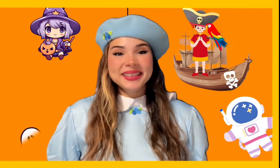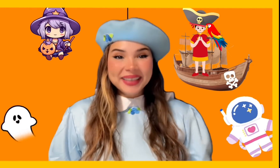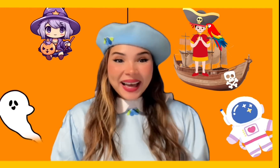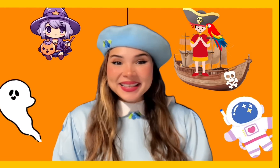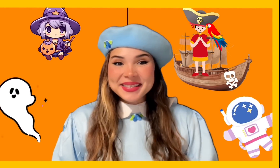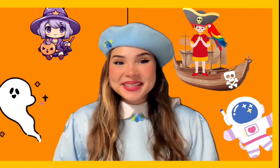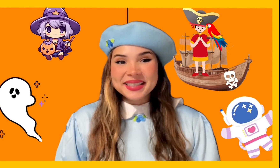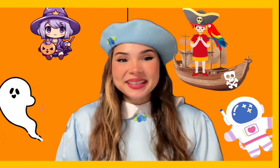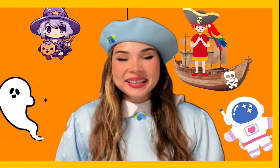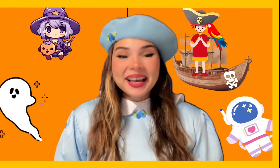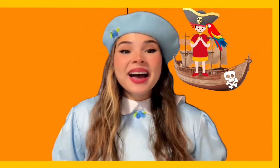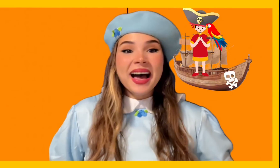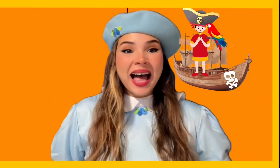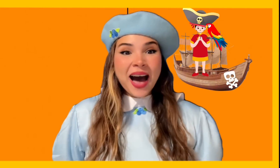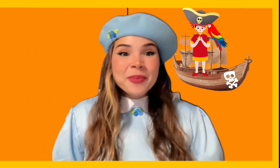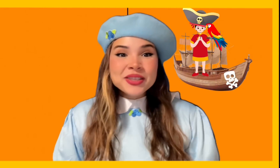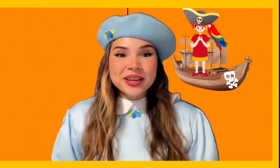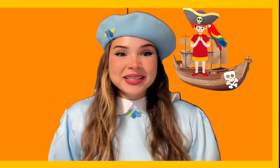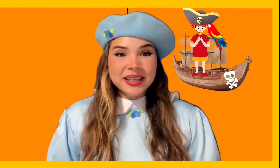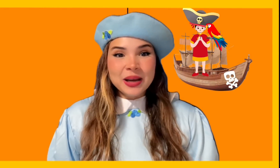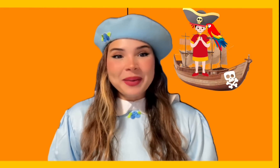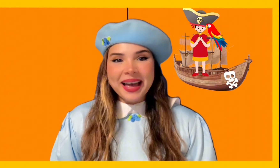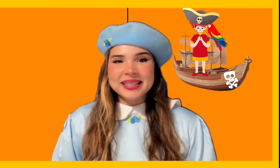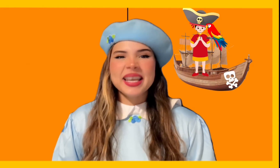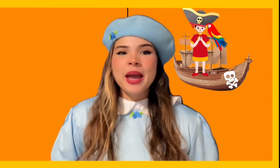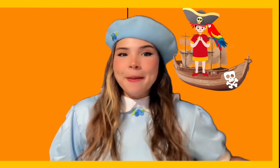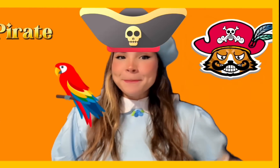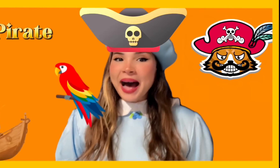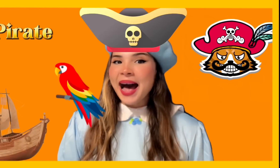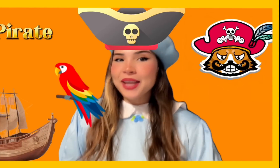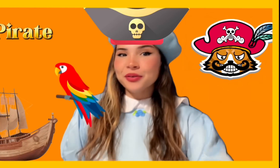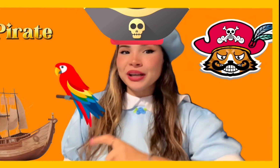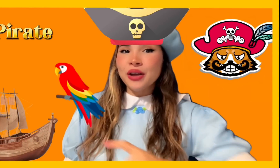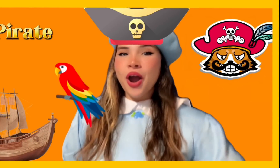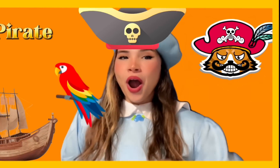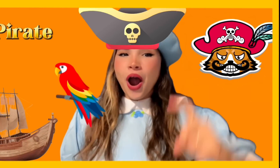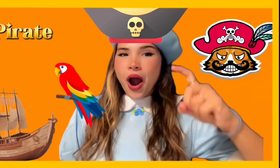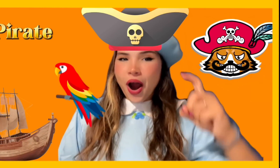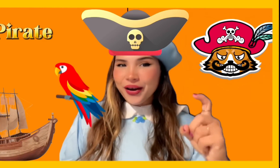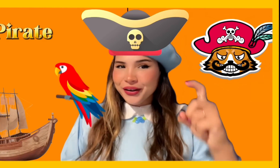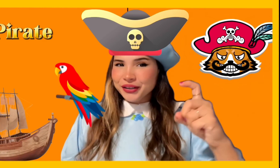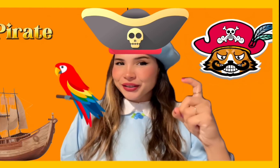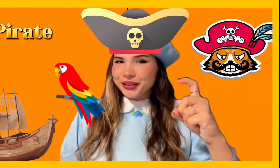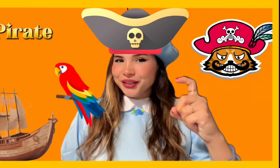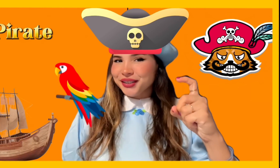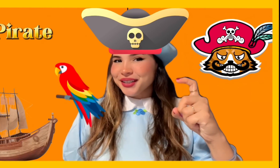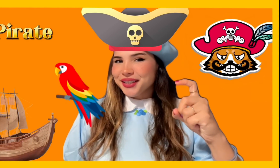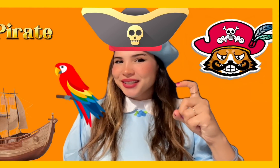Yes! I'll be dressing up as a pirate. Arr!